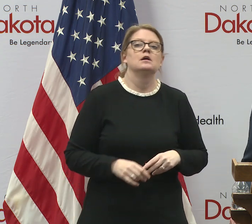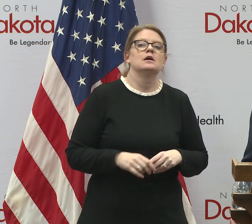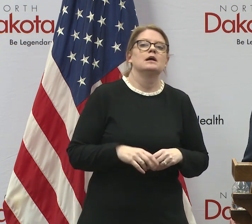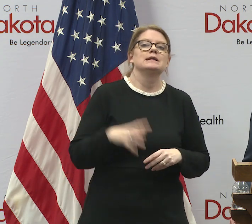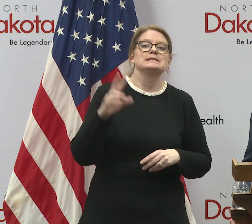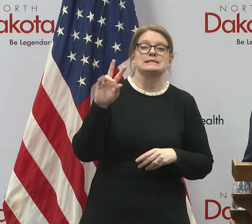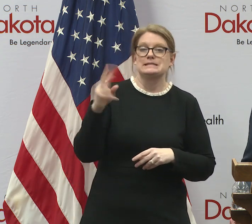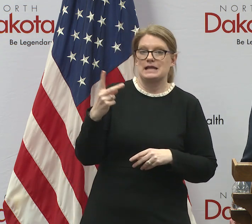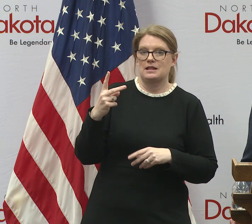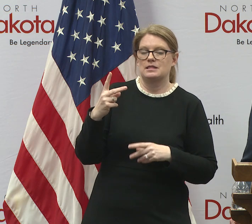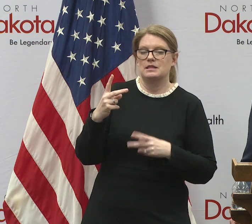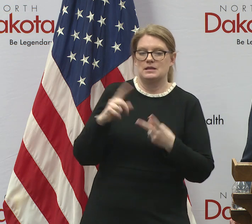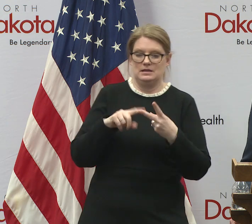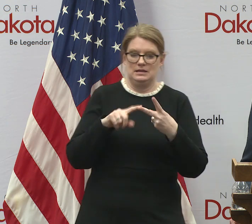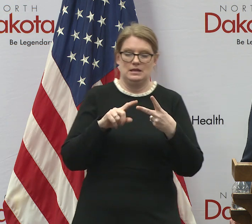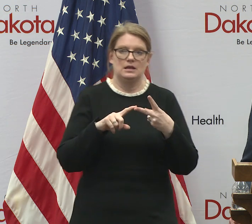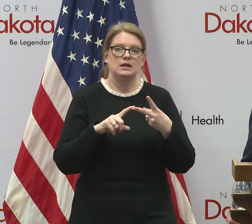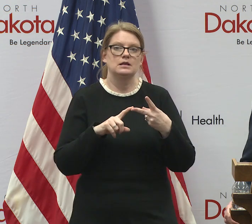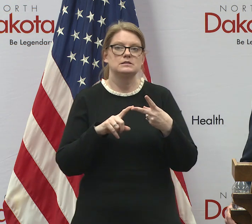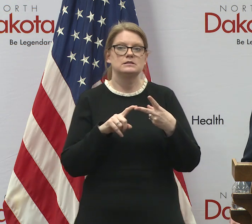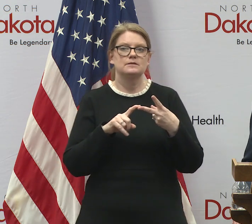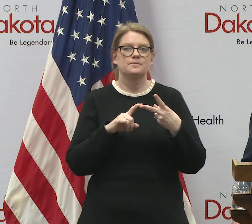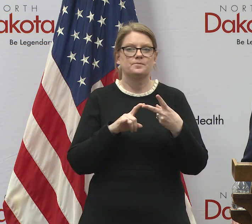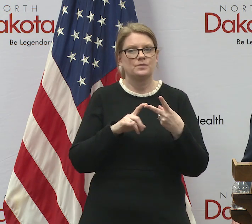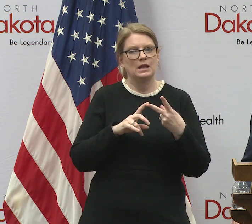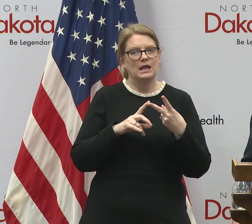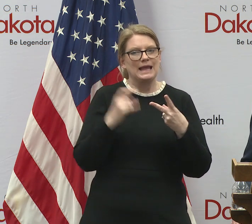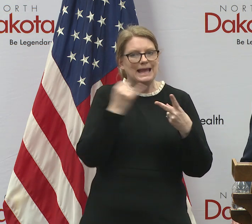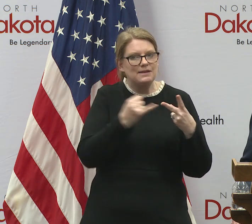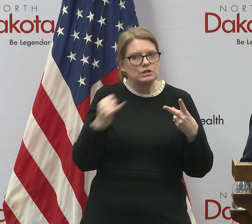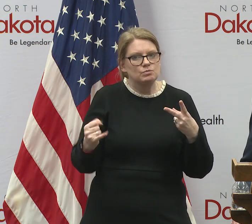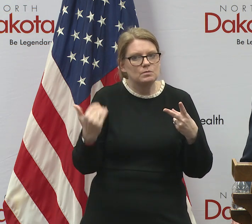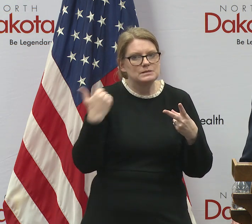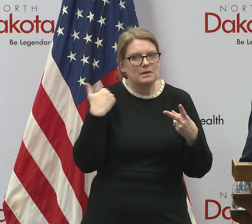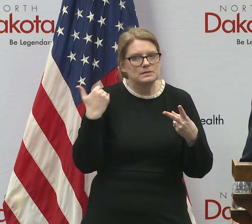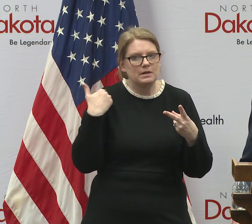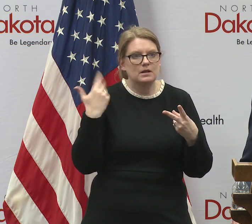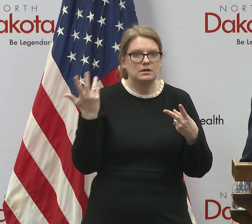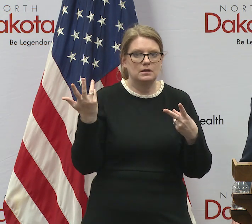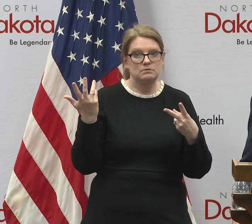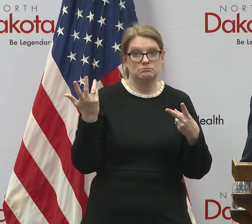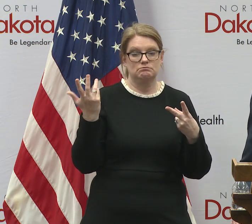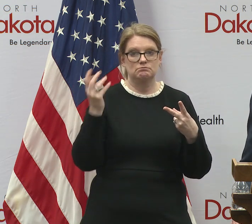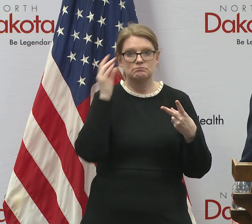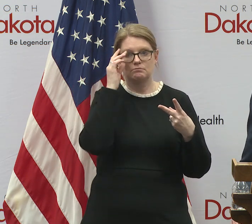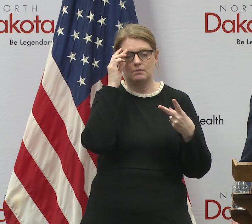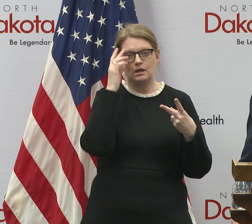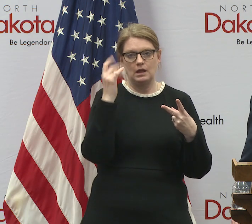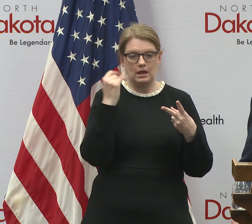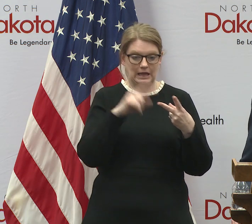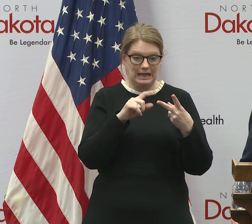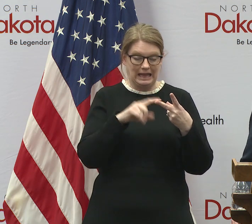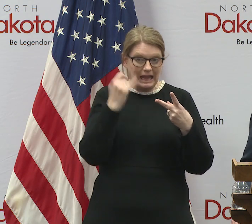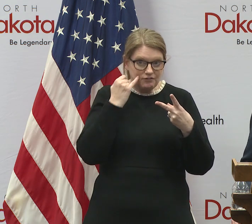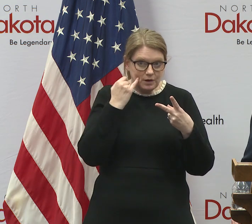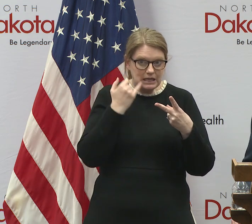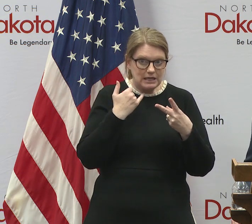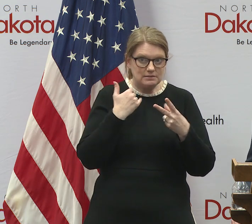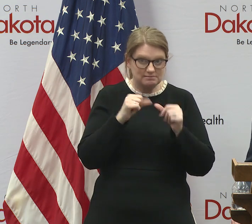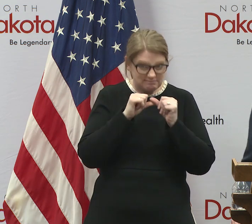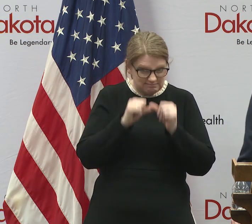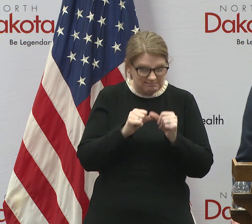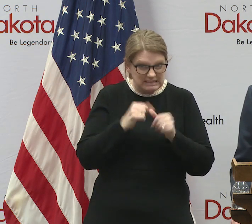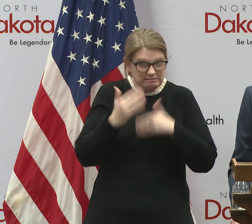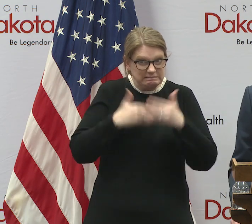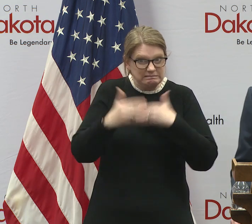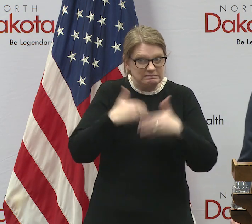that we're monitoring is how well is individual responsibility working? And if we can, dial up the individual